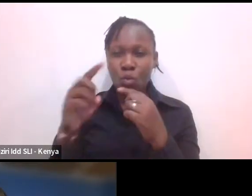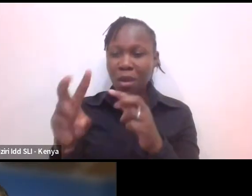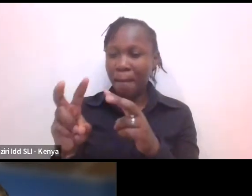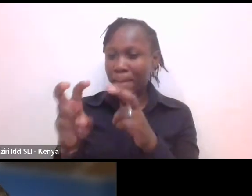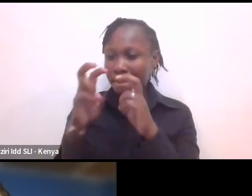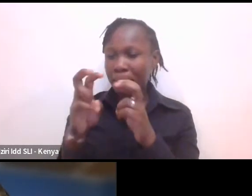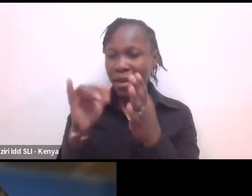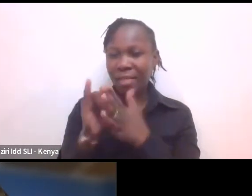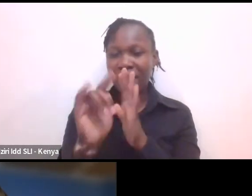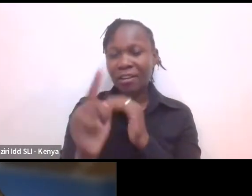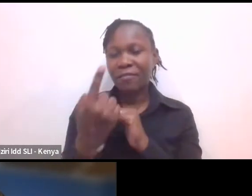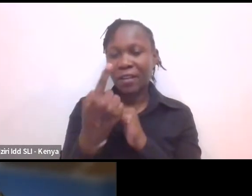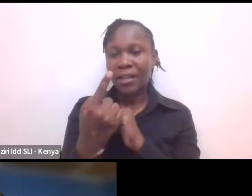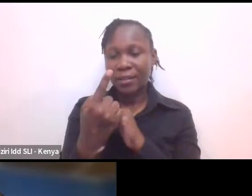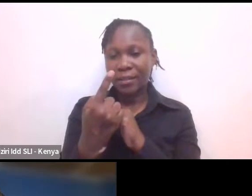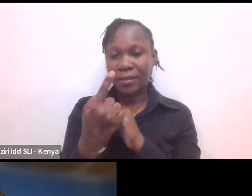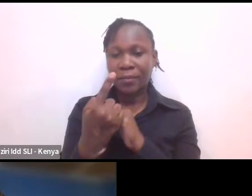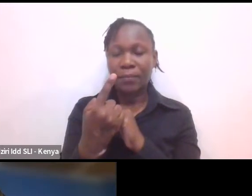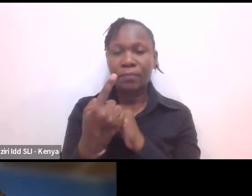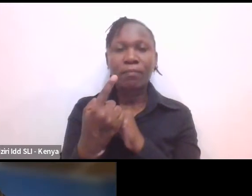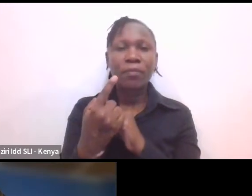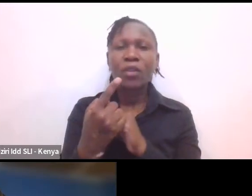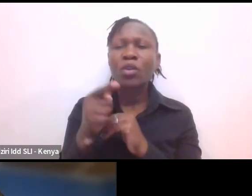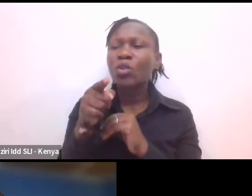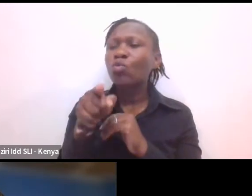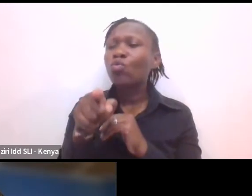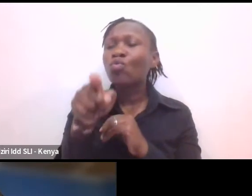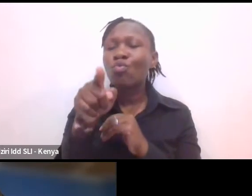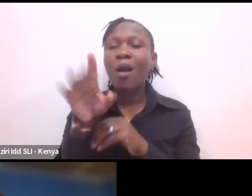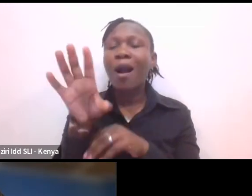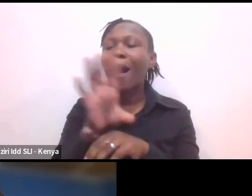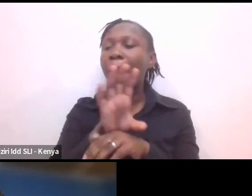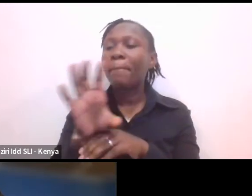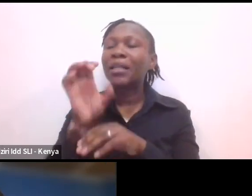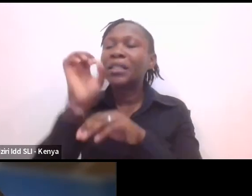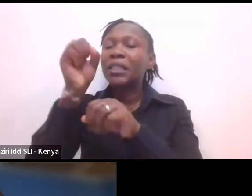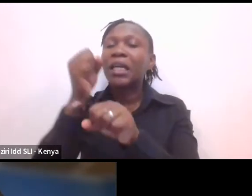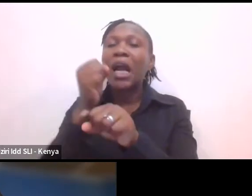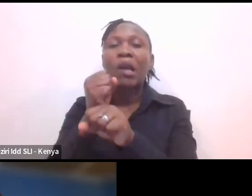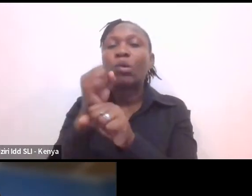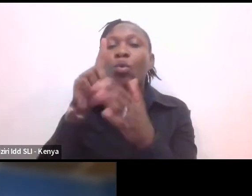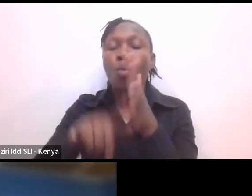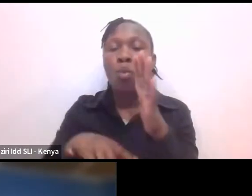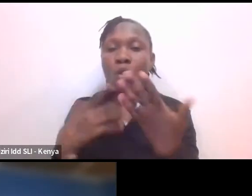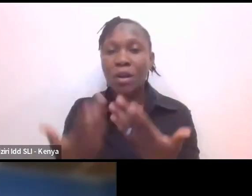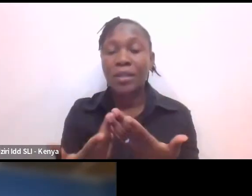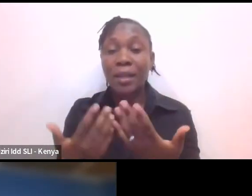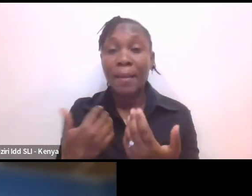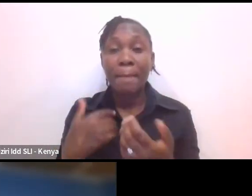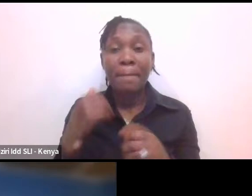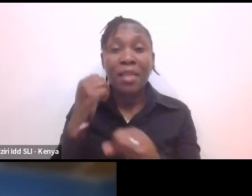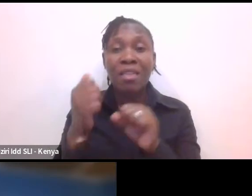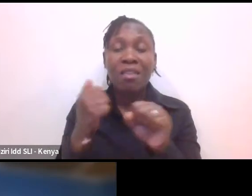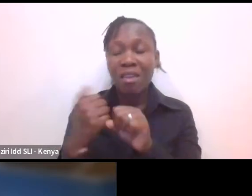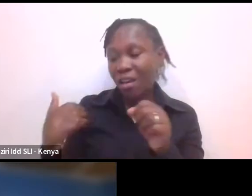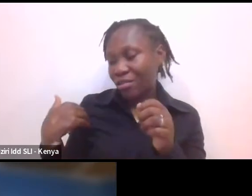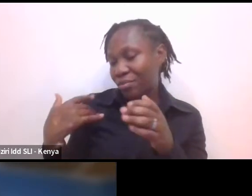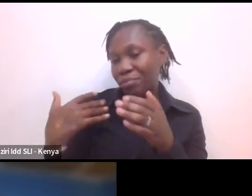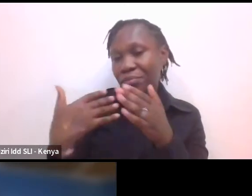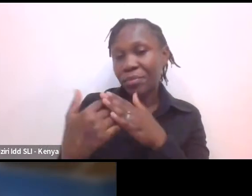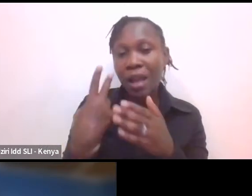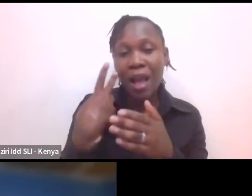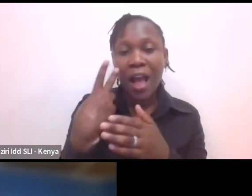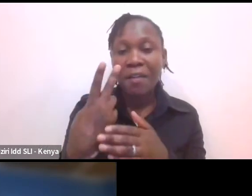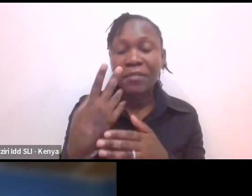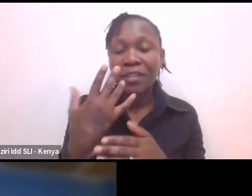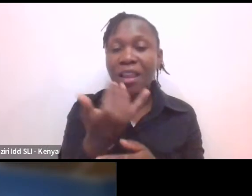at overcoming barriers, what's that innate capacity? And over many years, I've seen so many young people who have either been written off or have